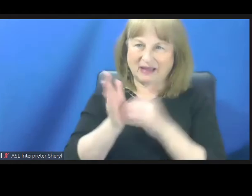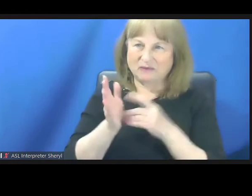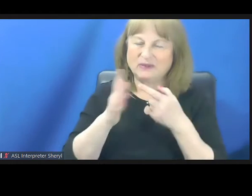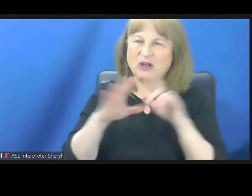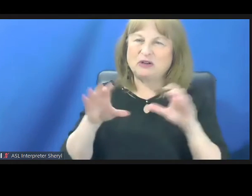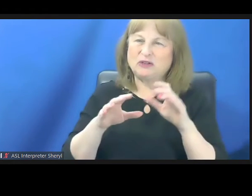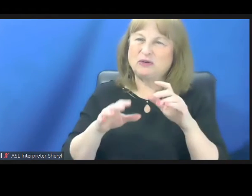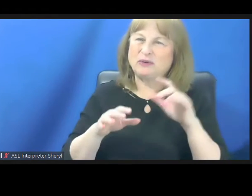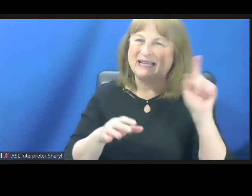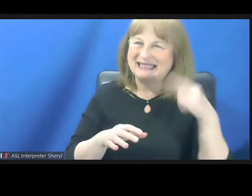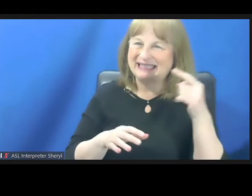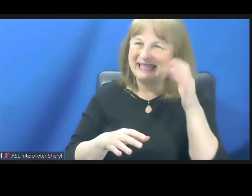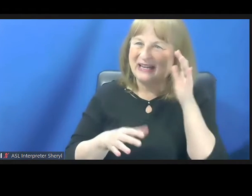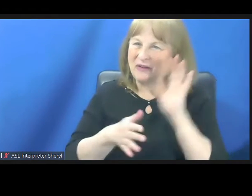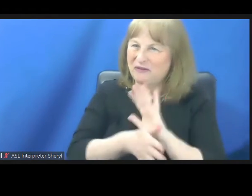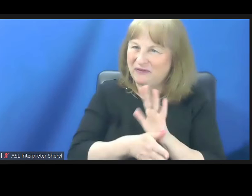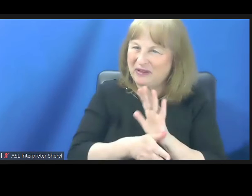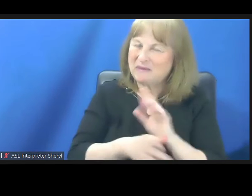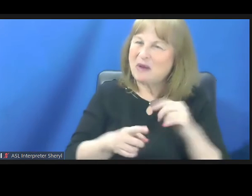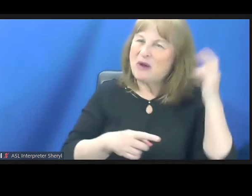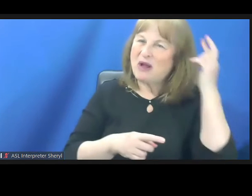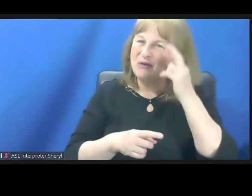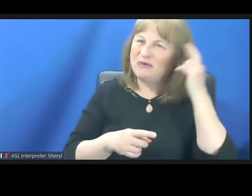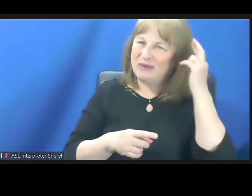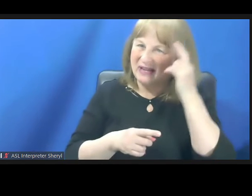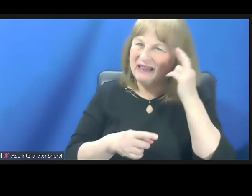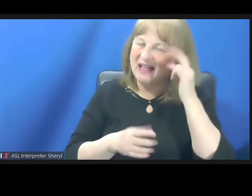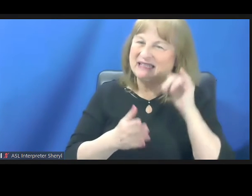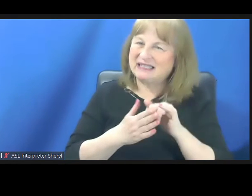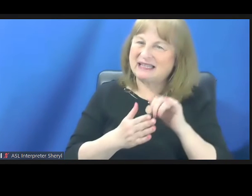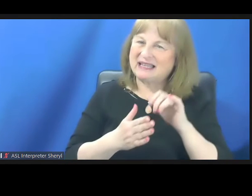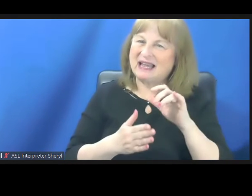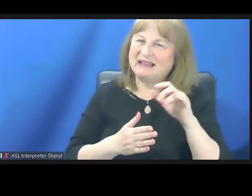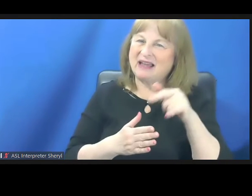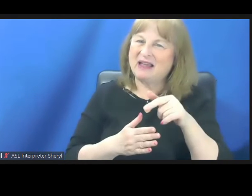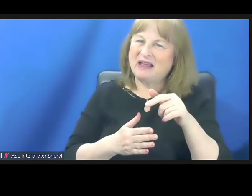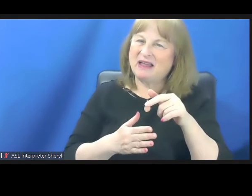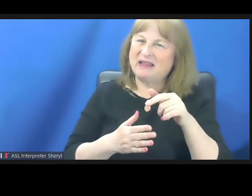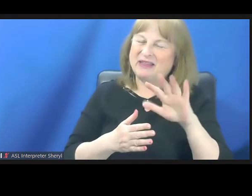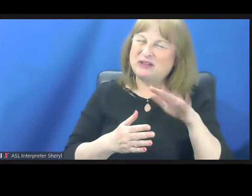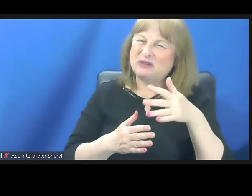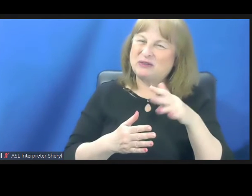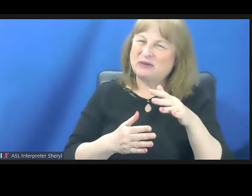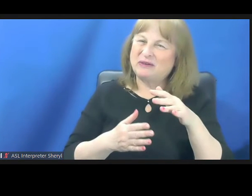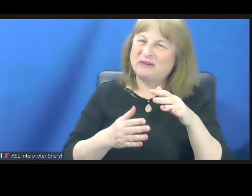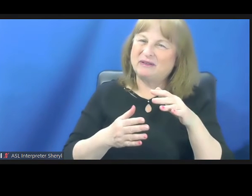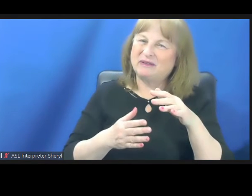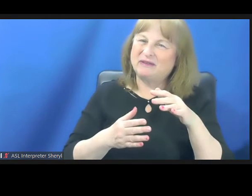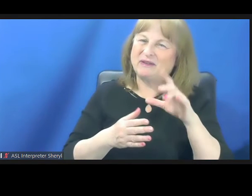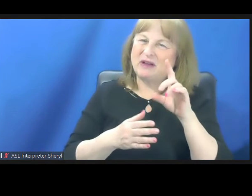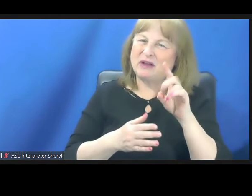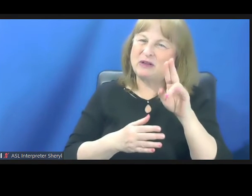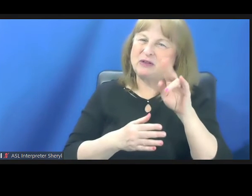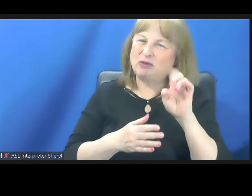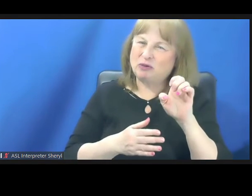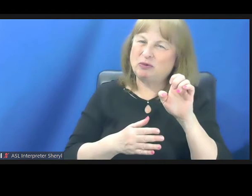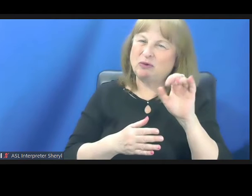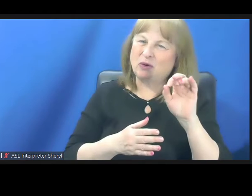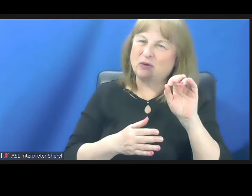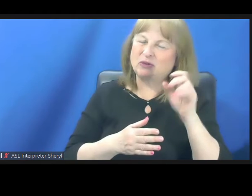we realized that Dukusham, the sorrowful man, Dukusham